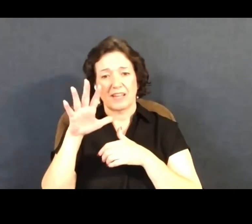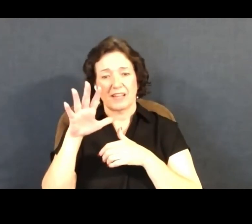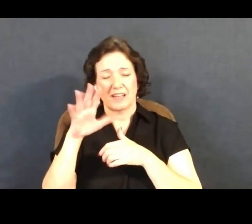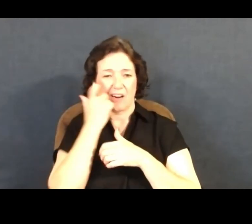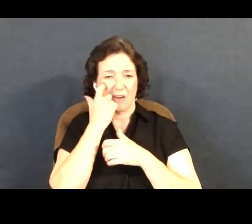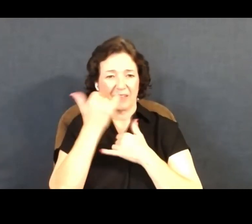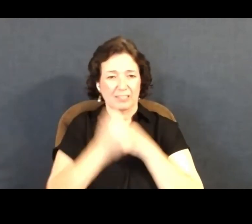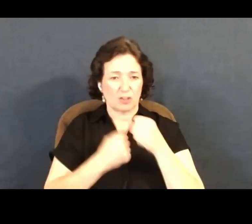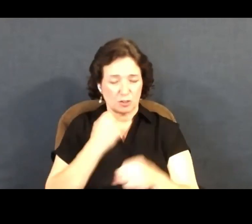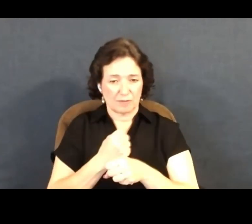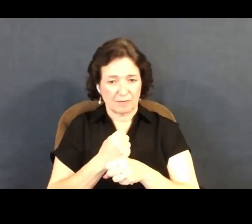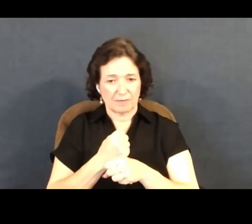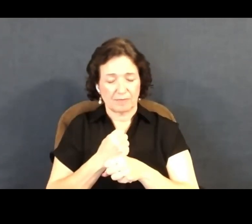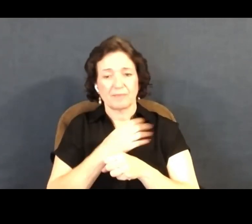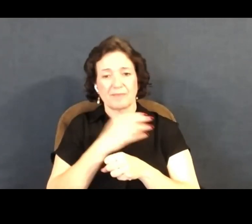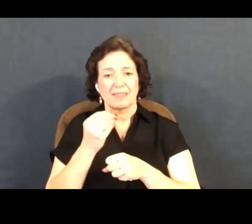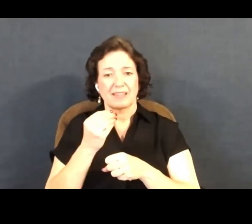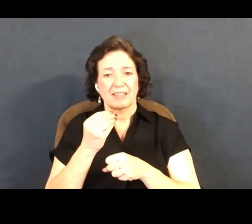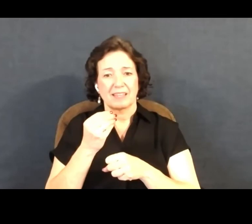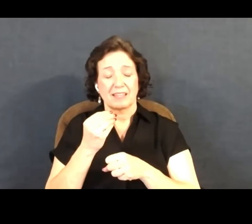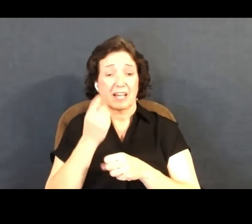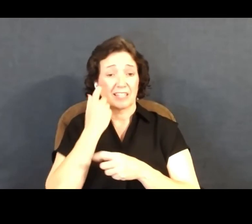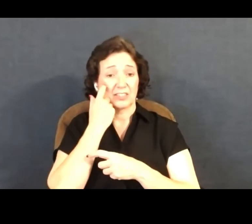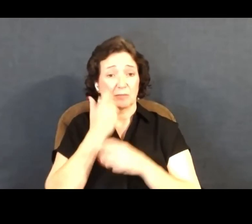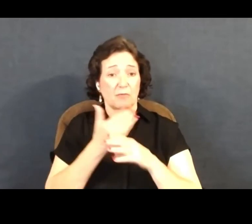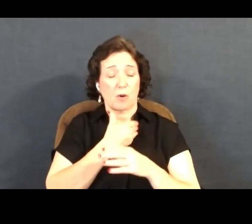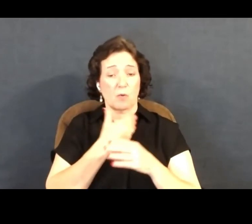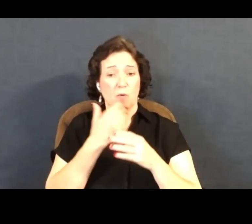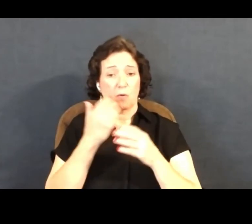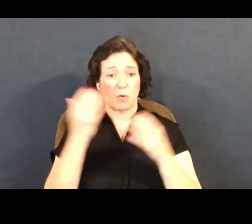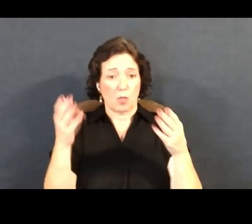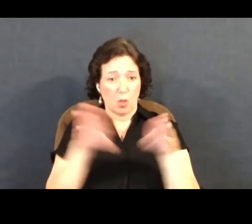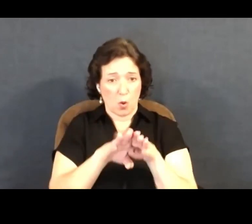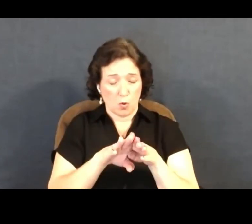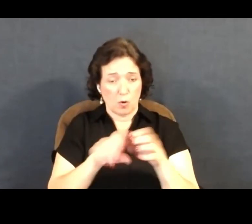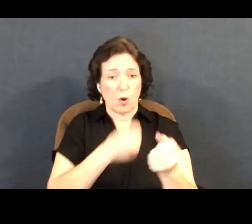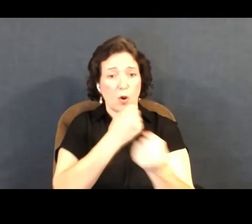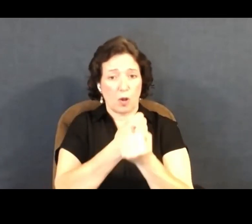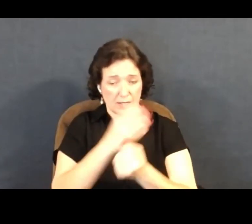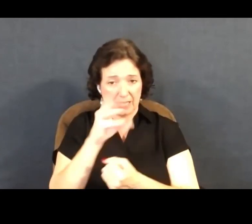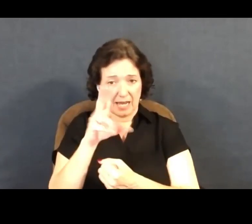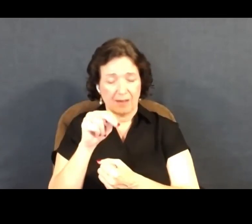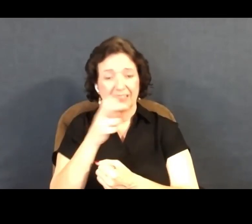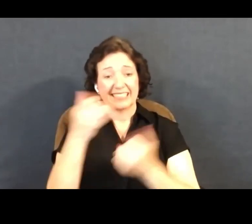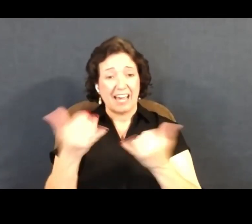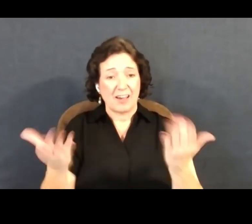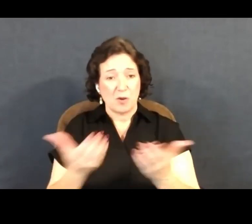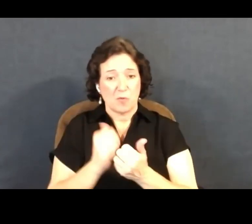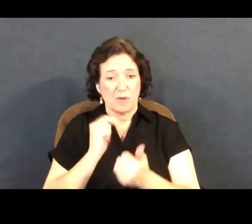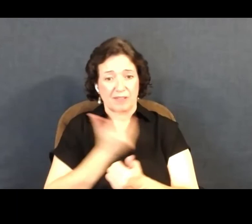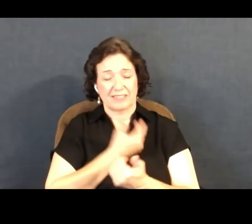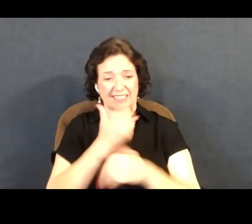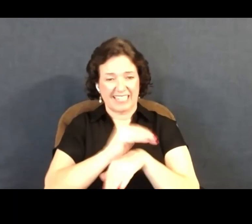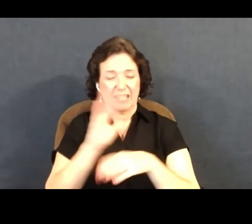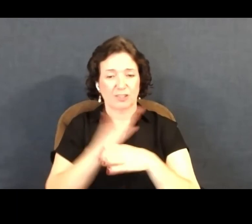year, and just before we went down into lockdown, and he is now here with us this evening